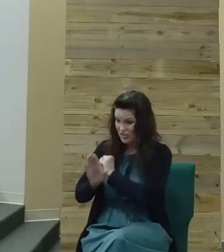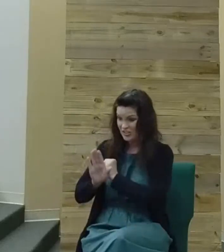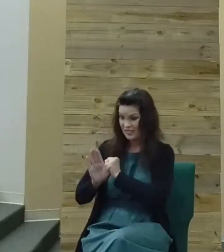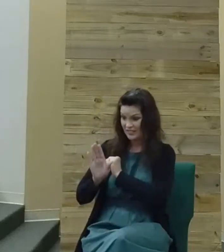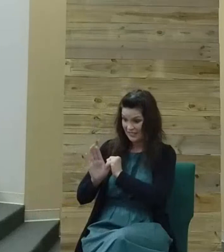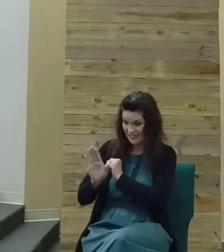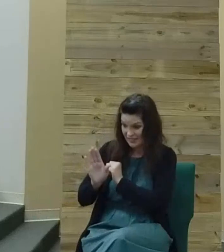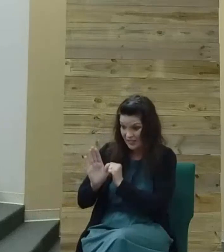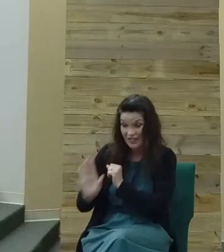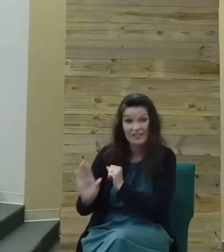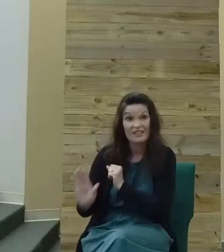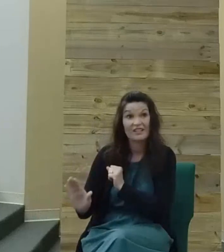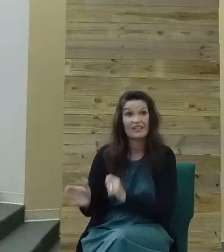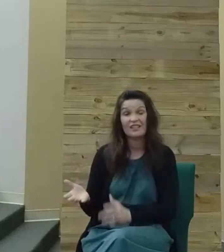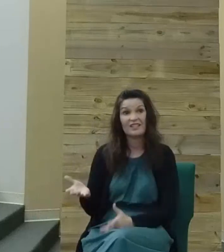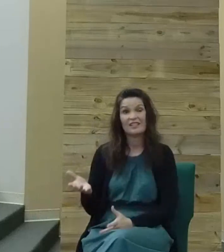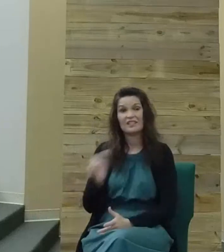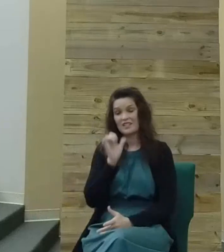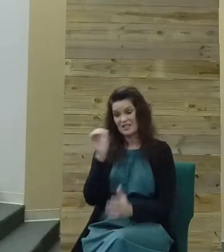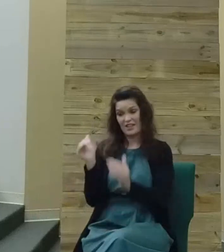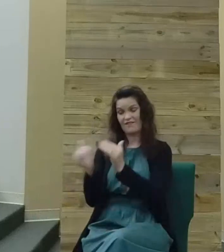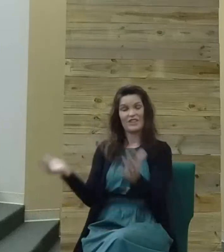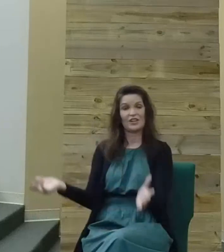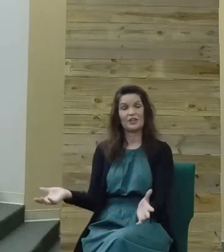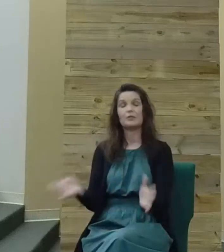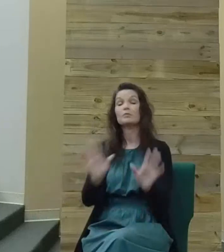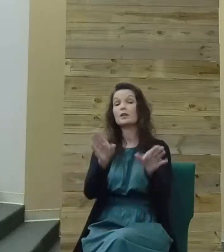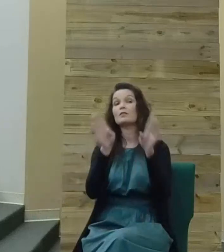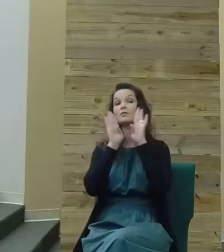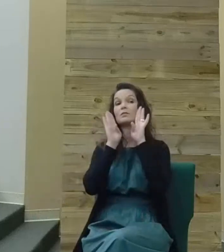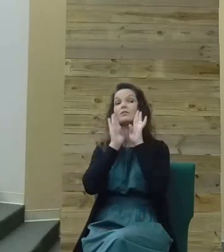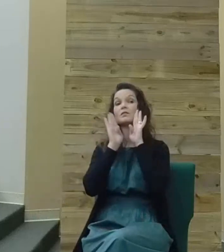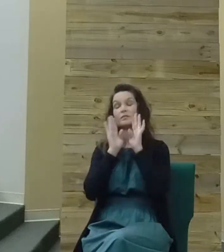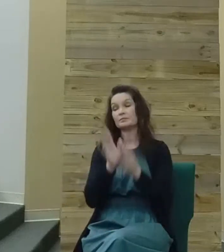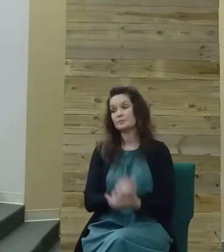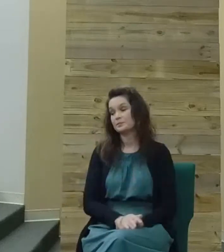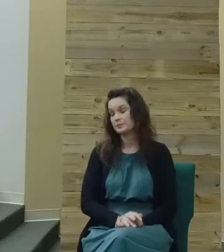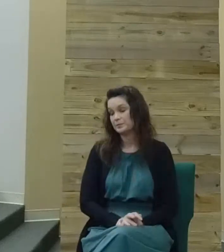my sin, that's not fair. But listen to me.